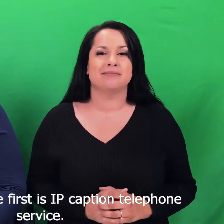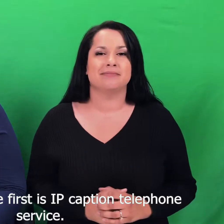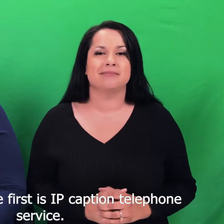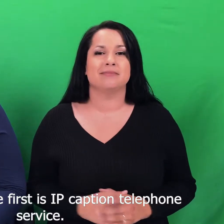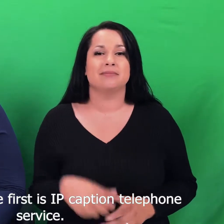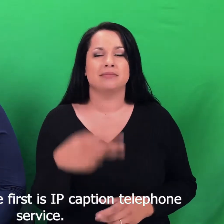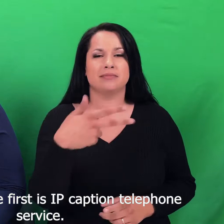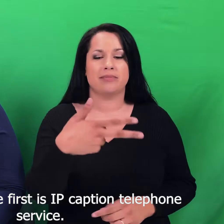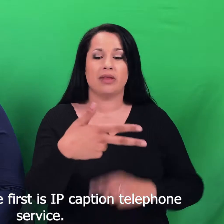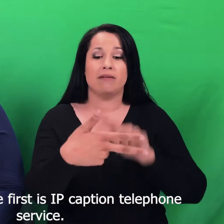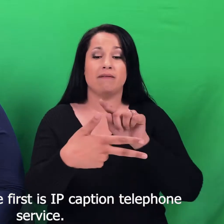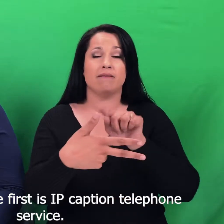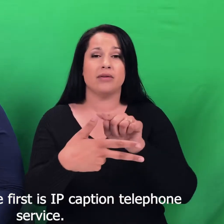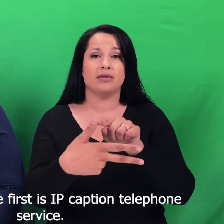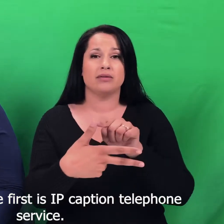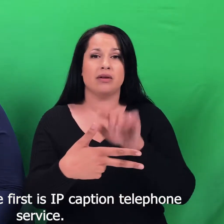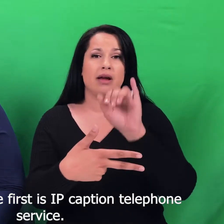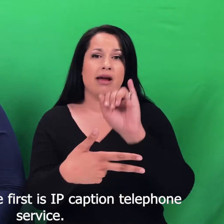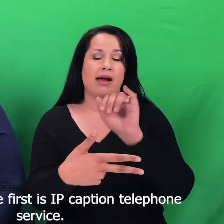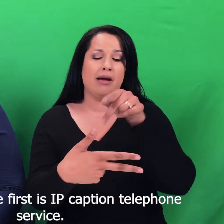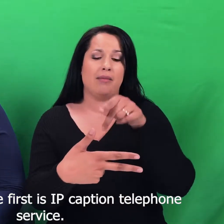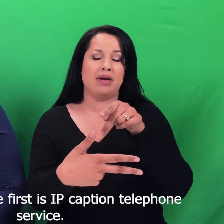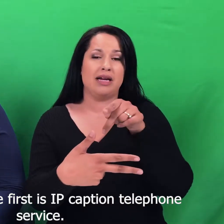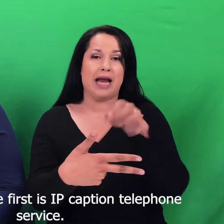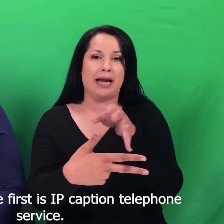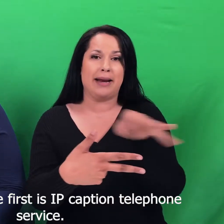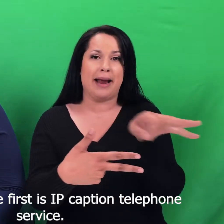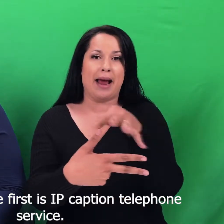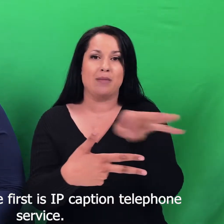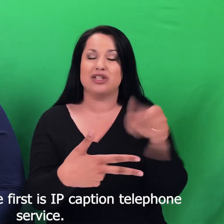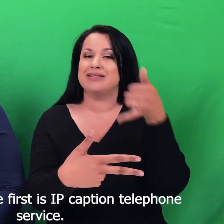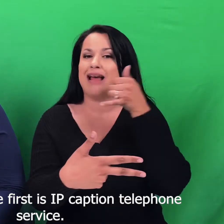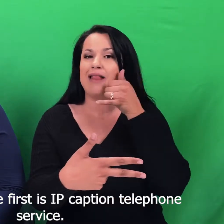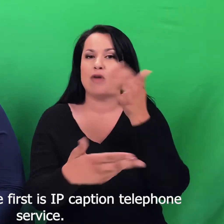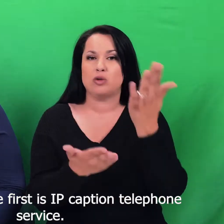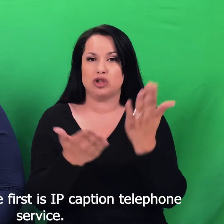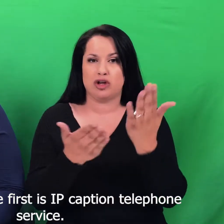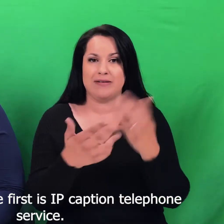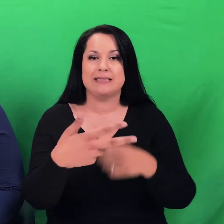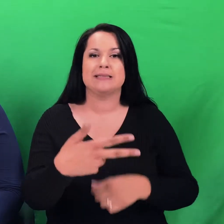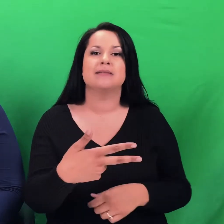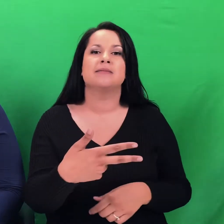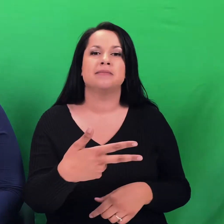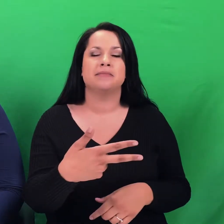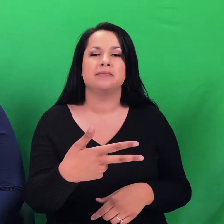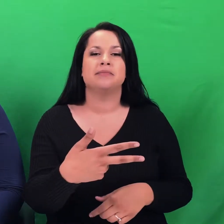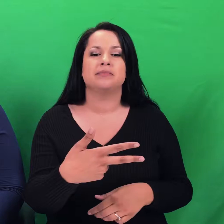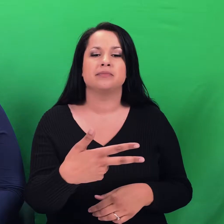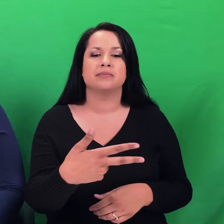The first is IP caption telephone service.